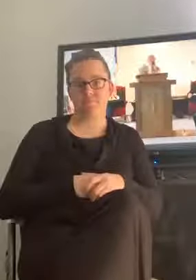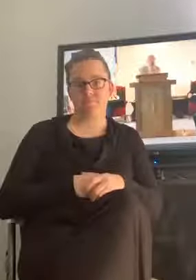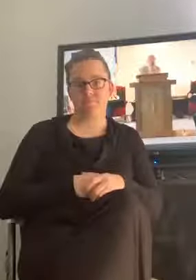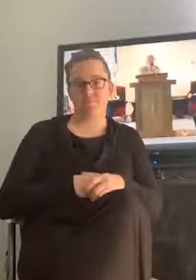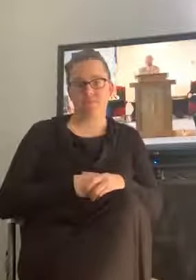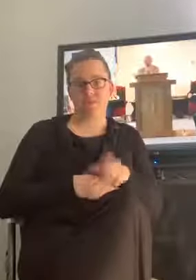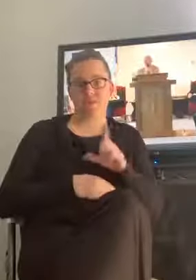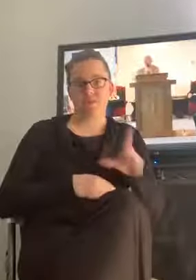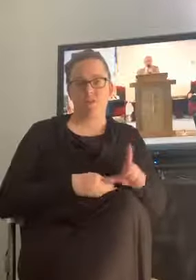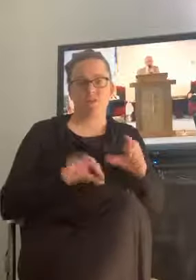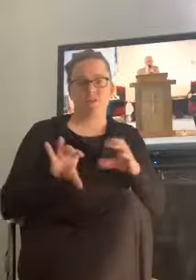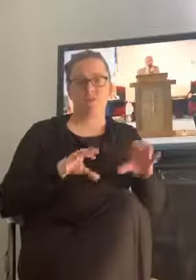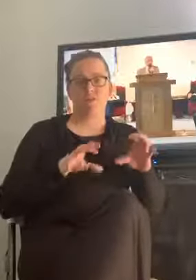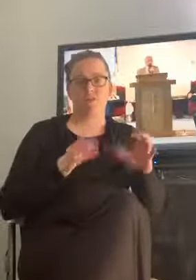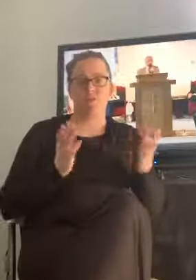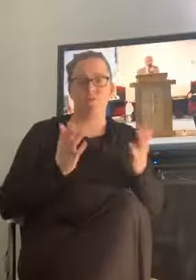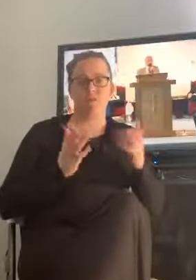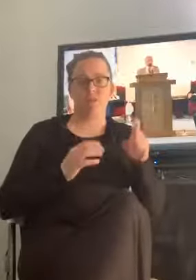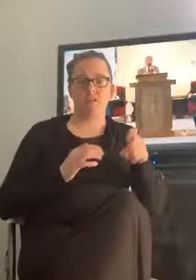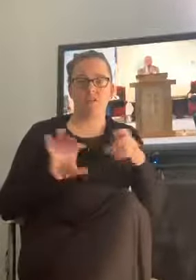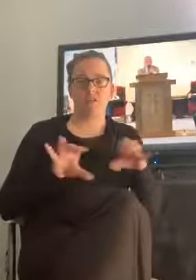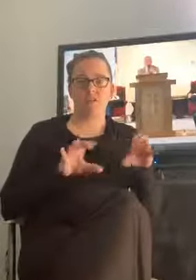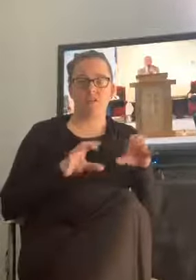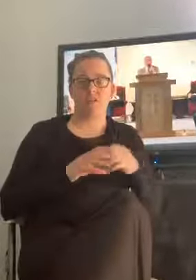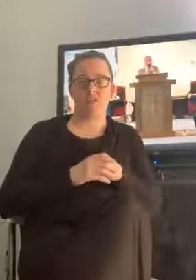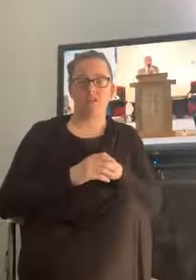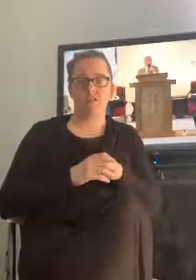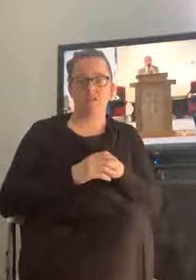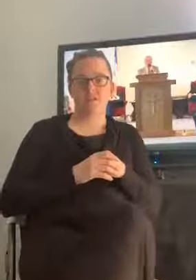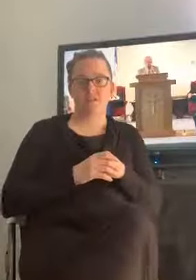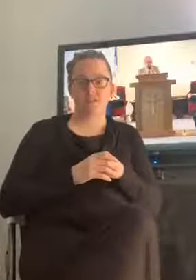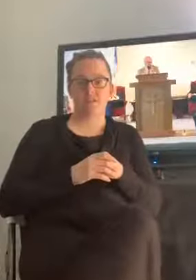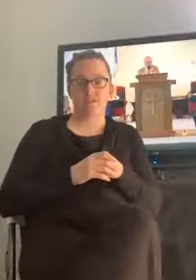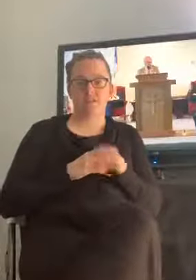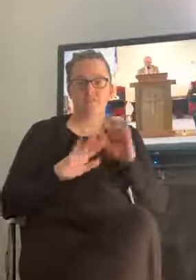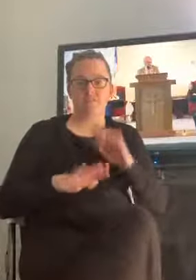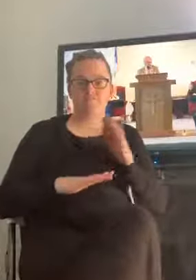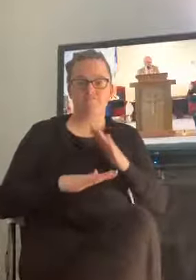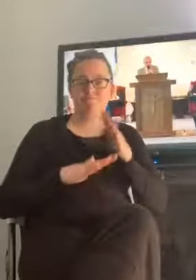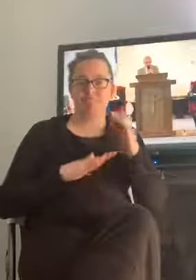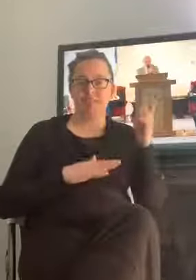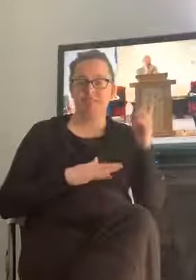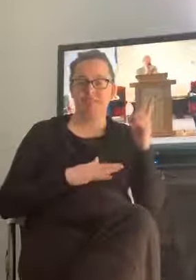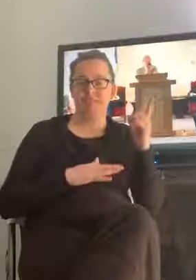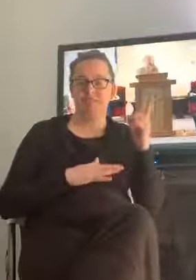do whatever needs to be done to fulfill his word.